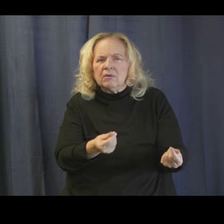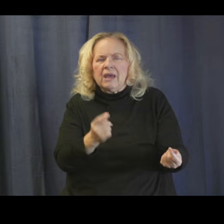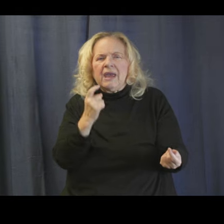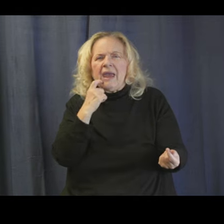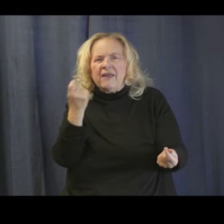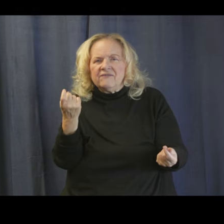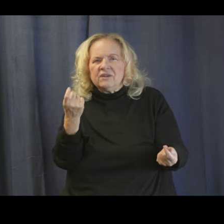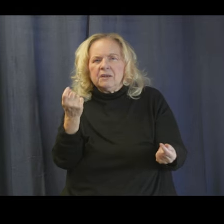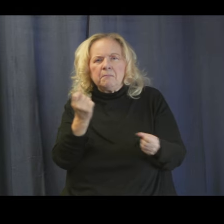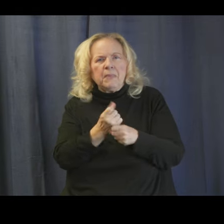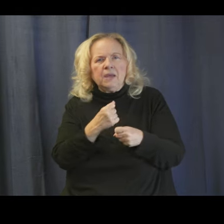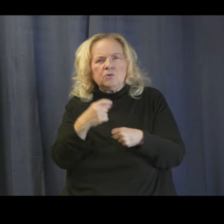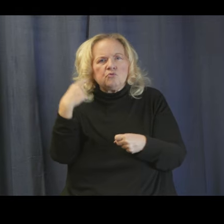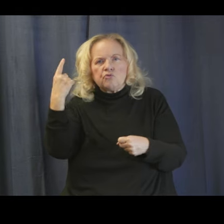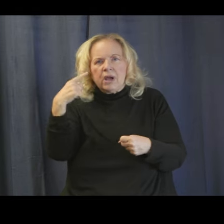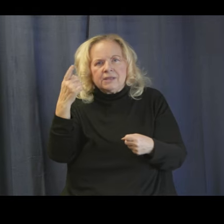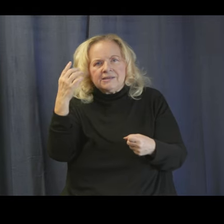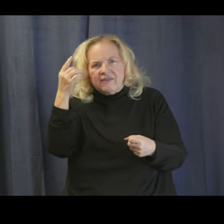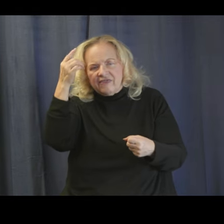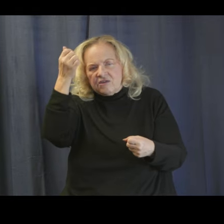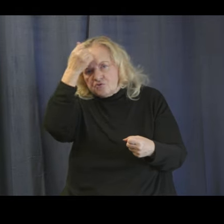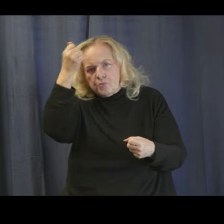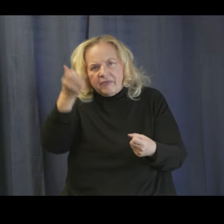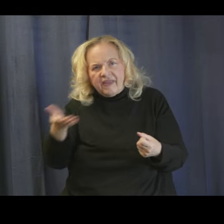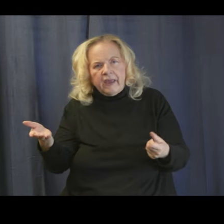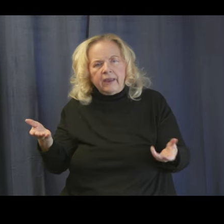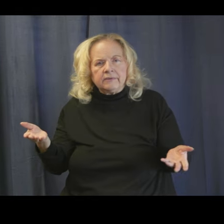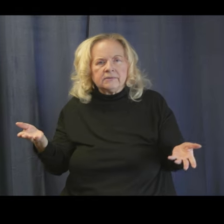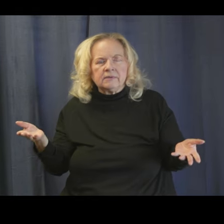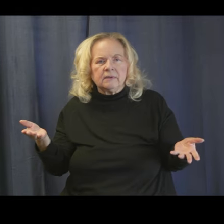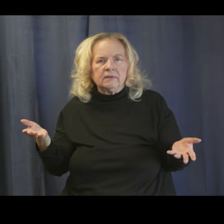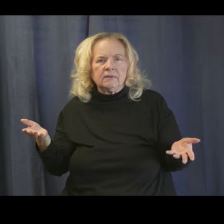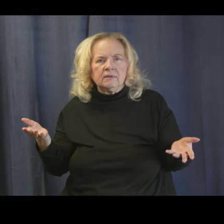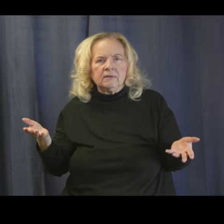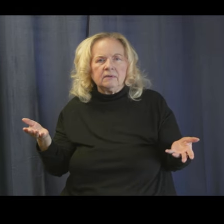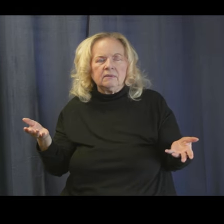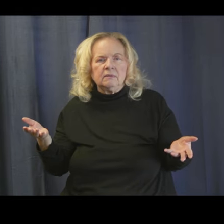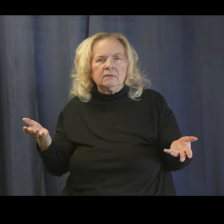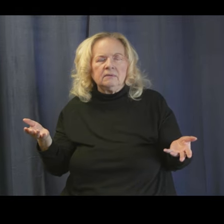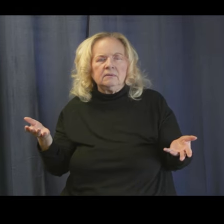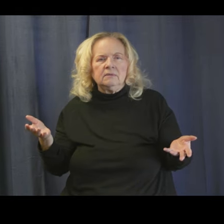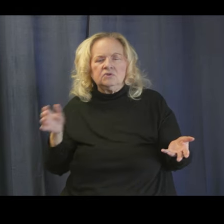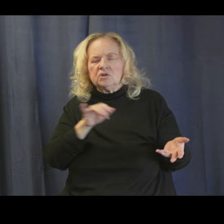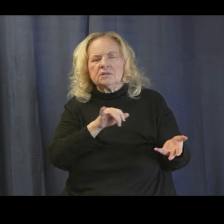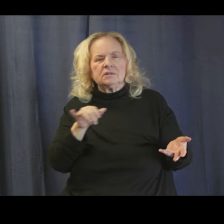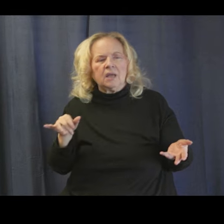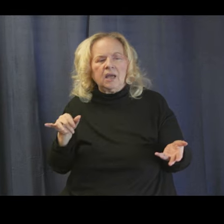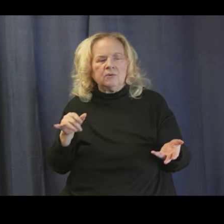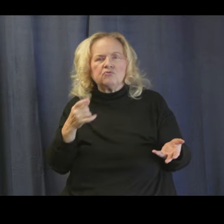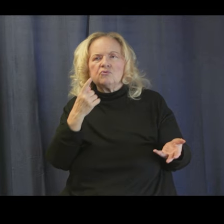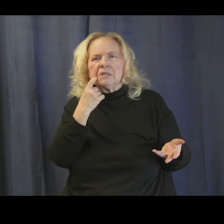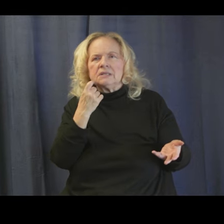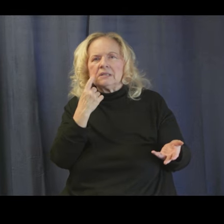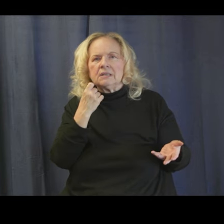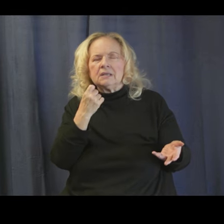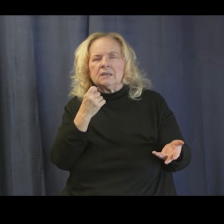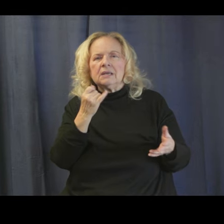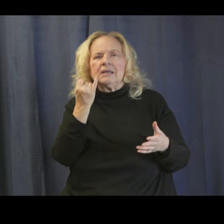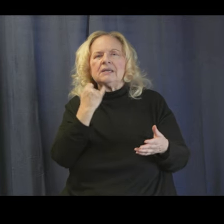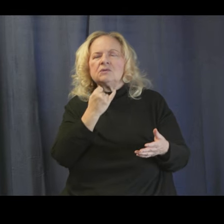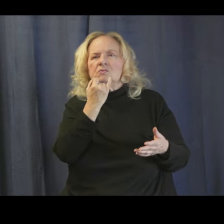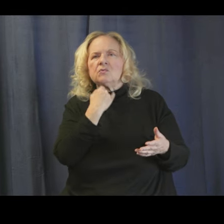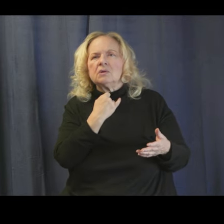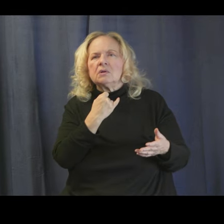Sometimes envy can drive you to do really stupid things. And just like recently,